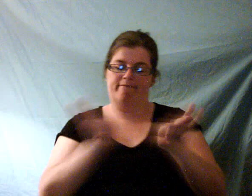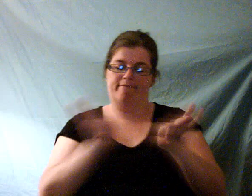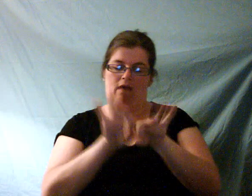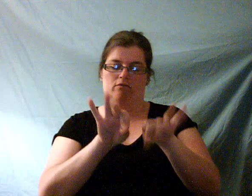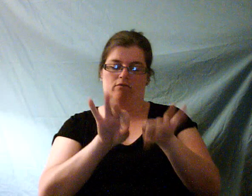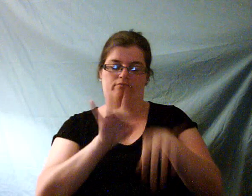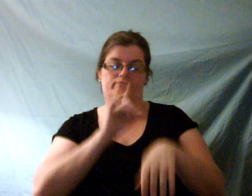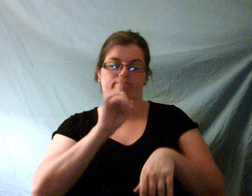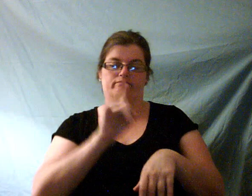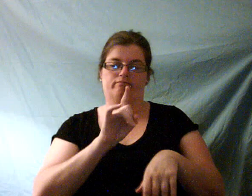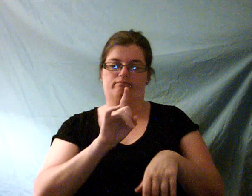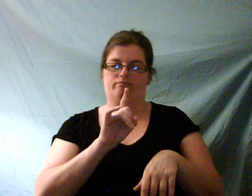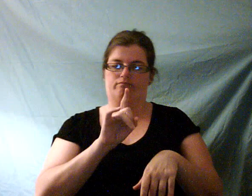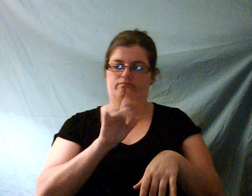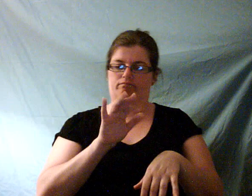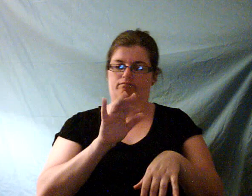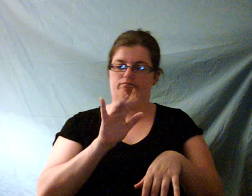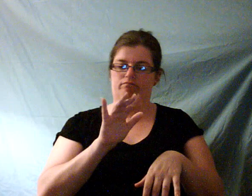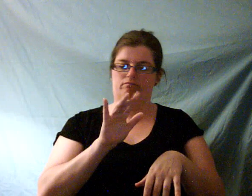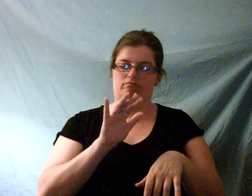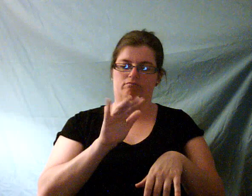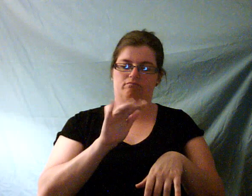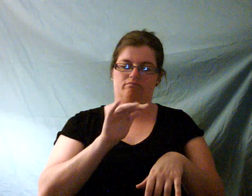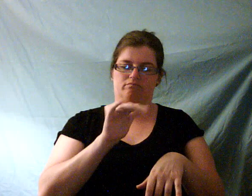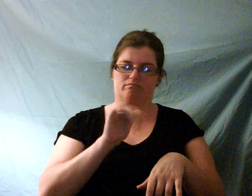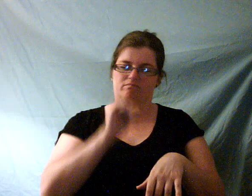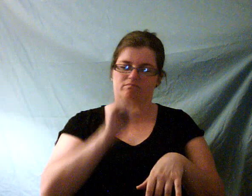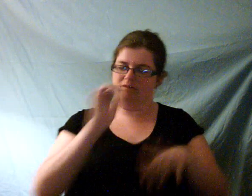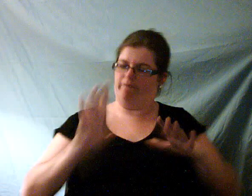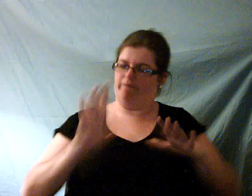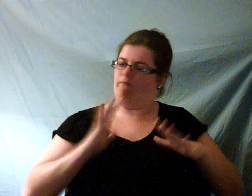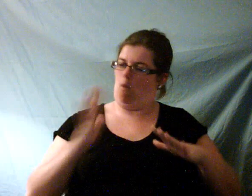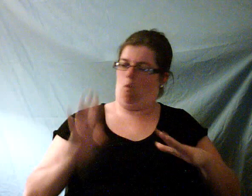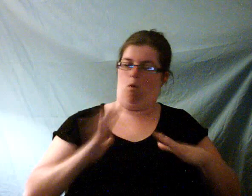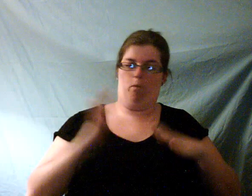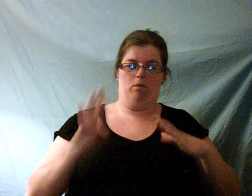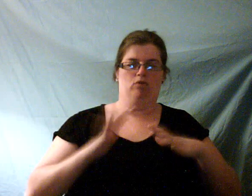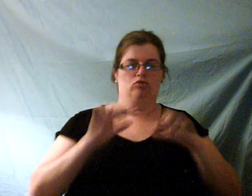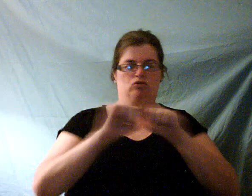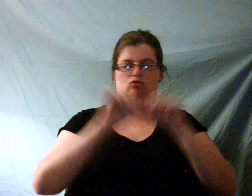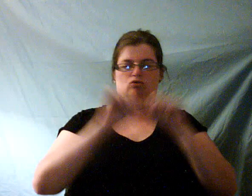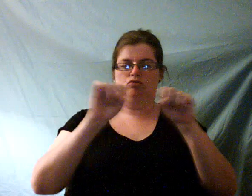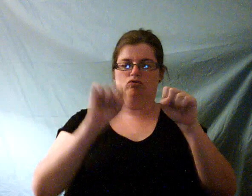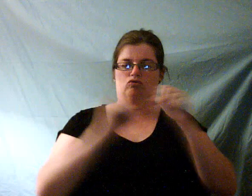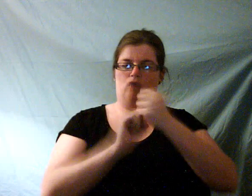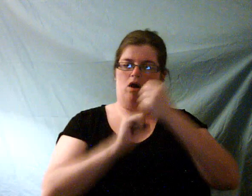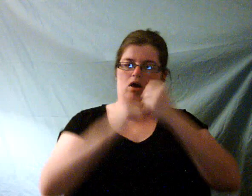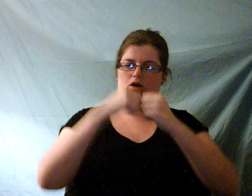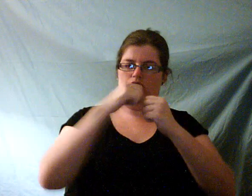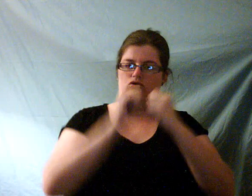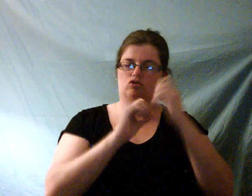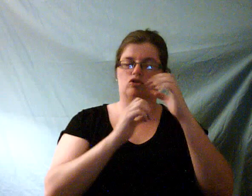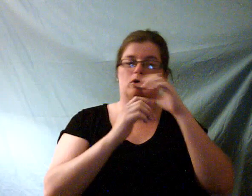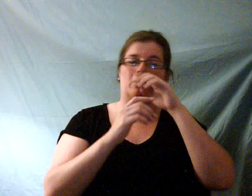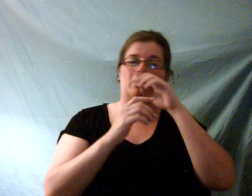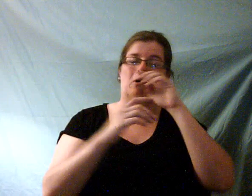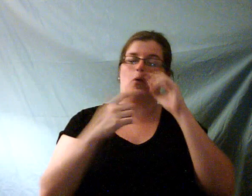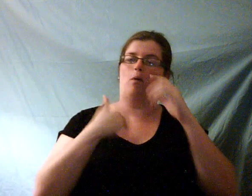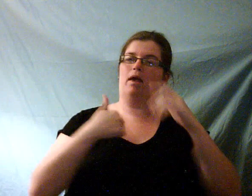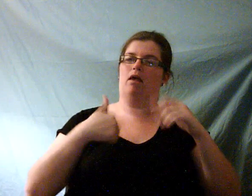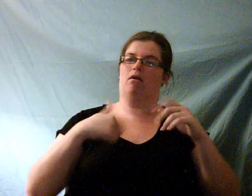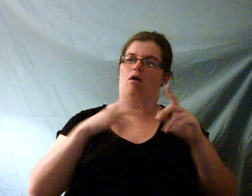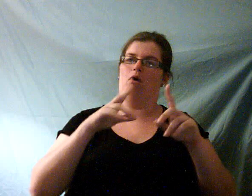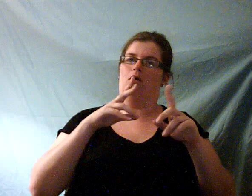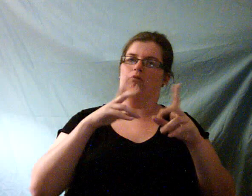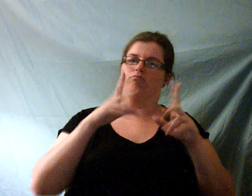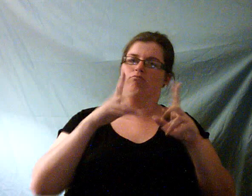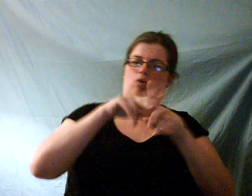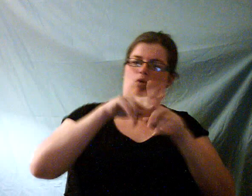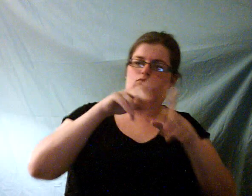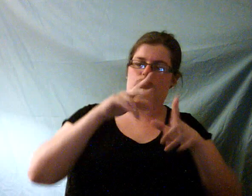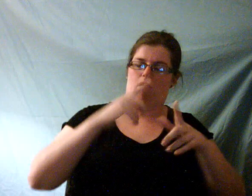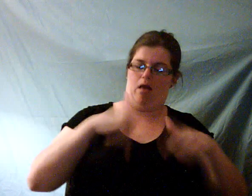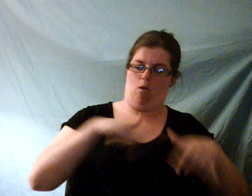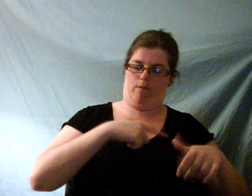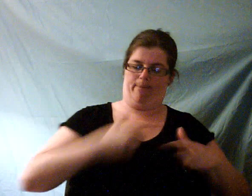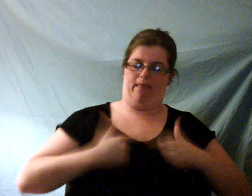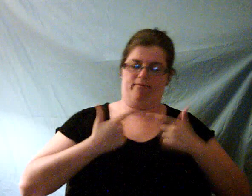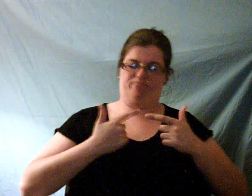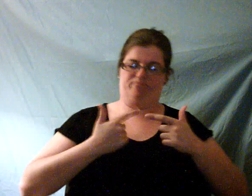value an informal structure. Compared to other cultures, we approach our lives in a very informal way. We tend to call